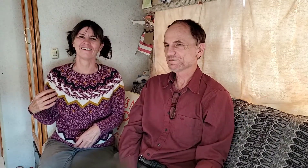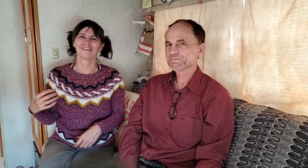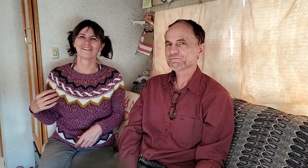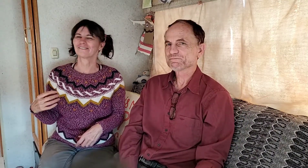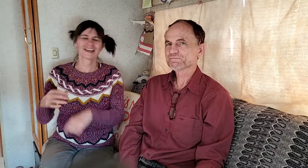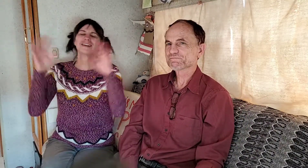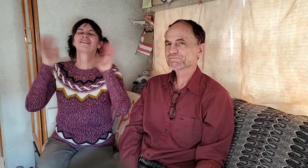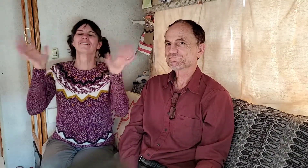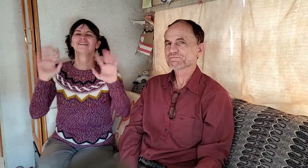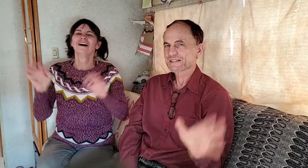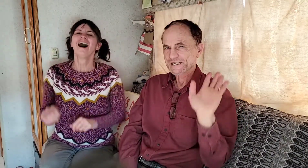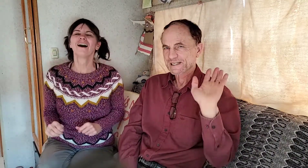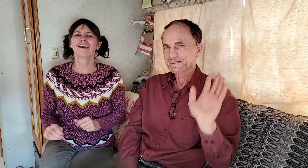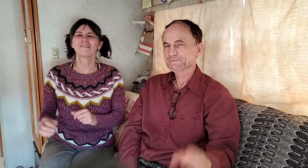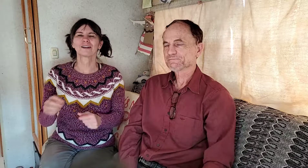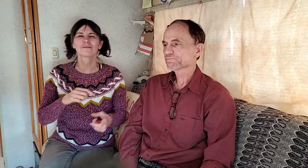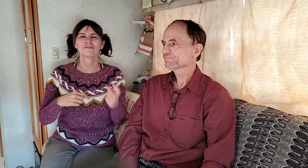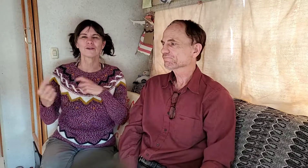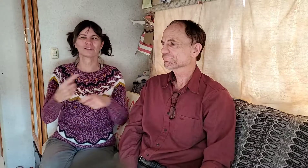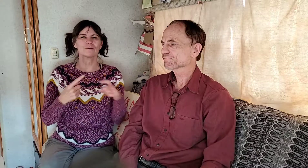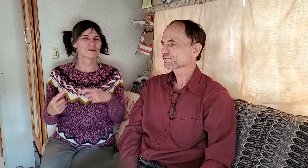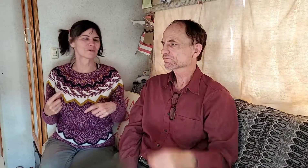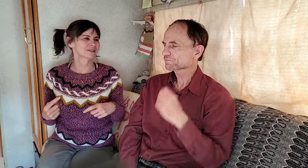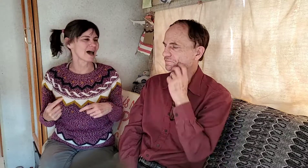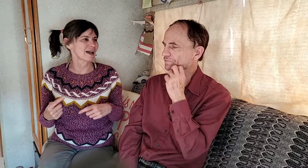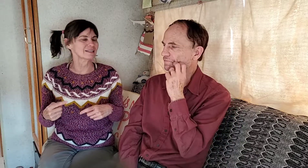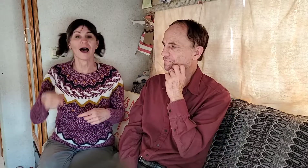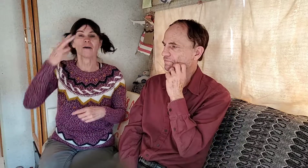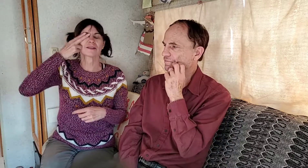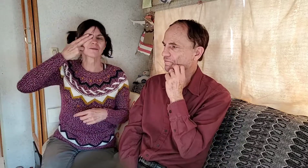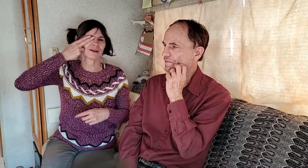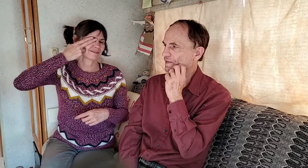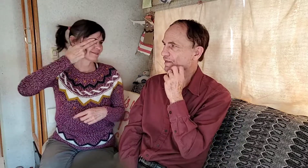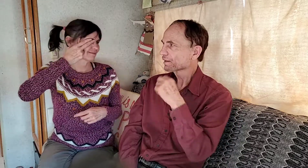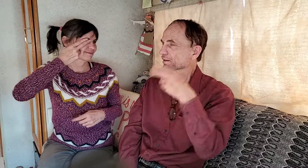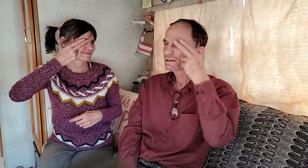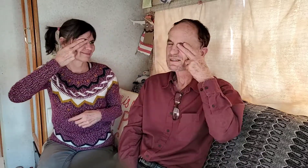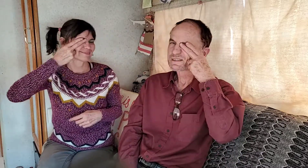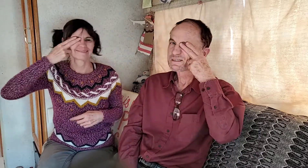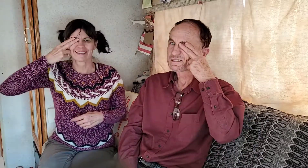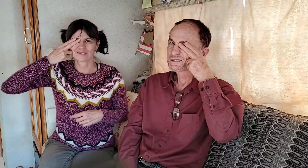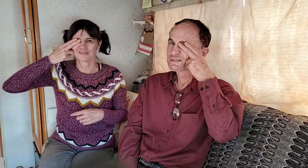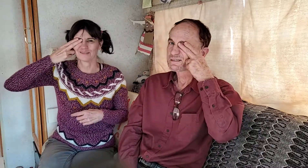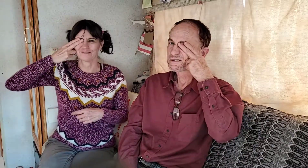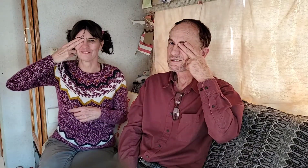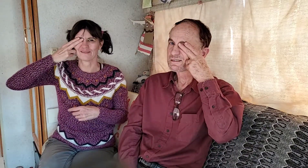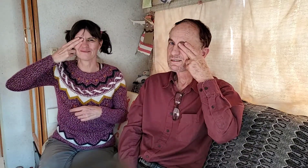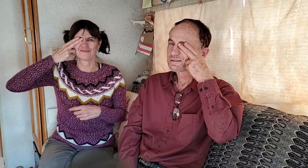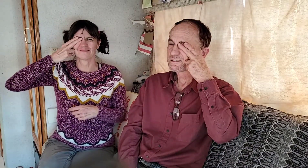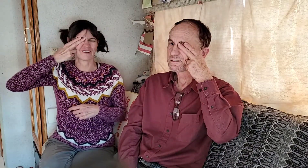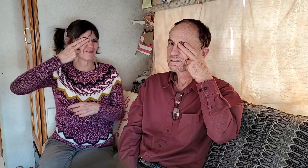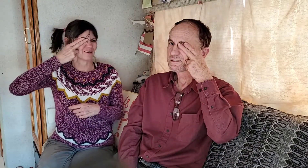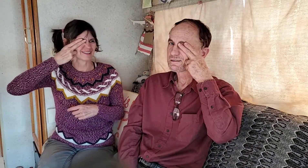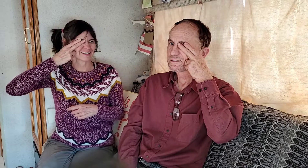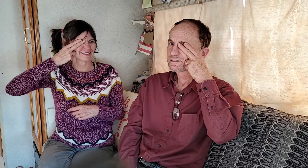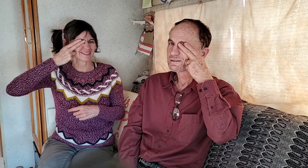Oh, thank you. All right, we're going to review some of those signs. This one. That's one of my fun ones to do. That's